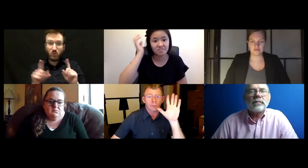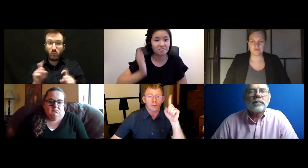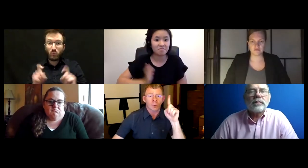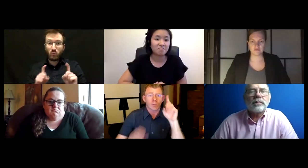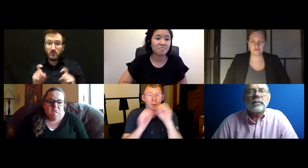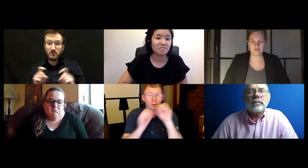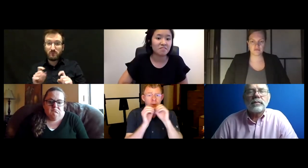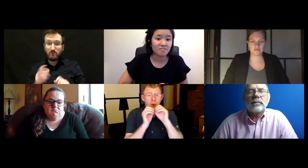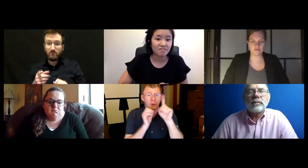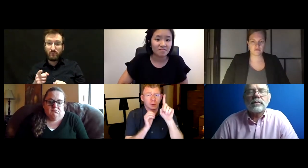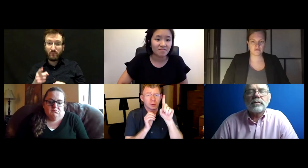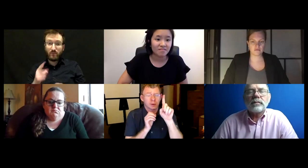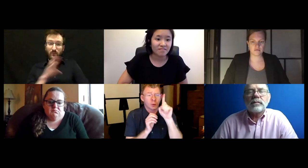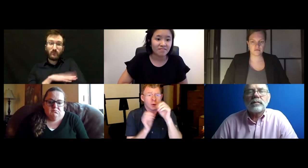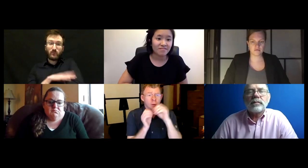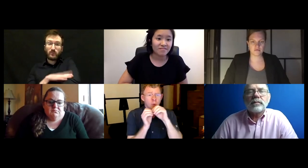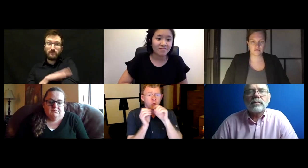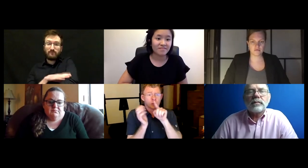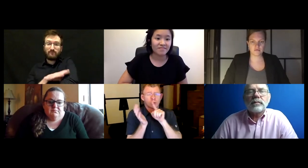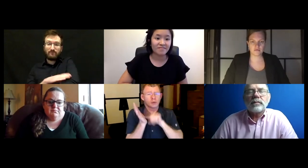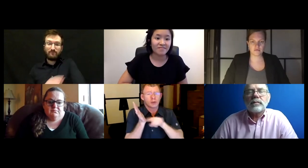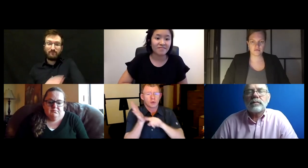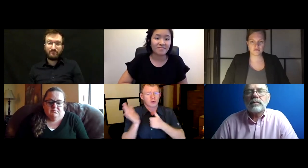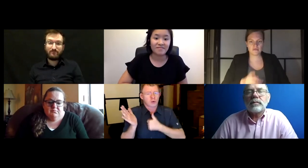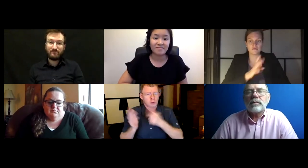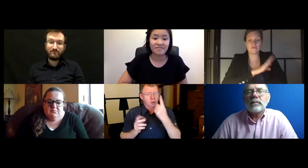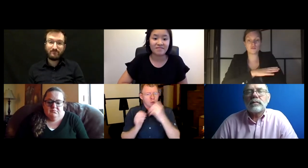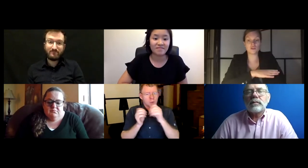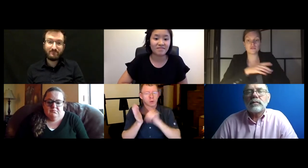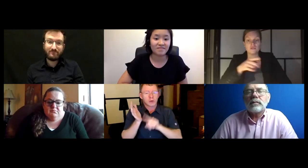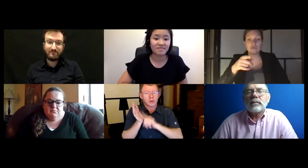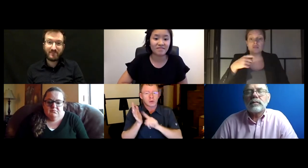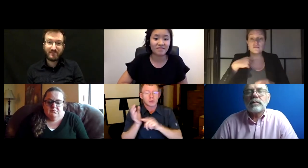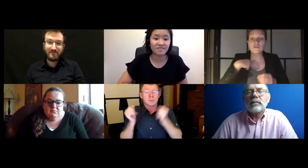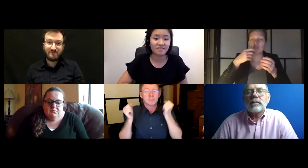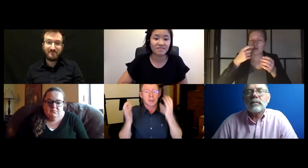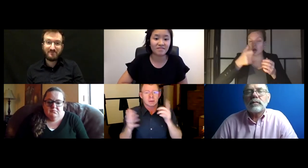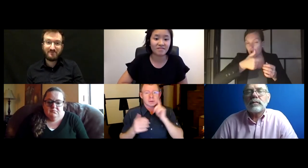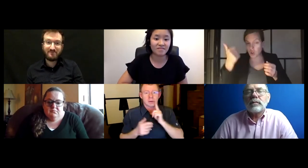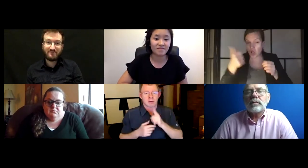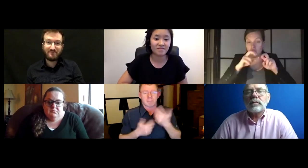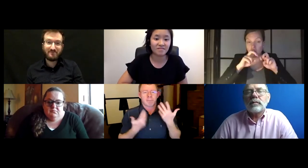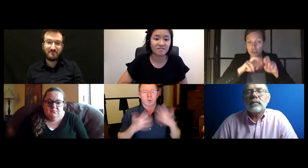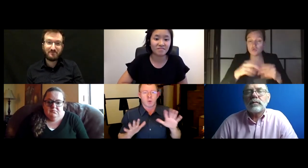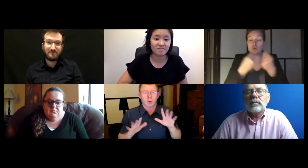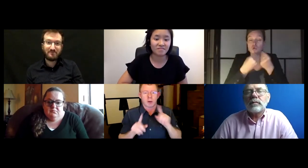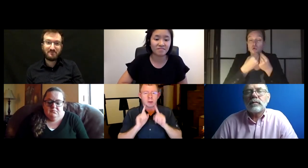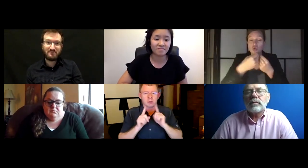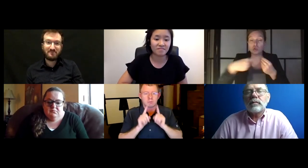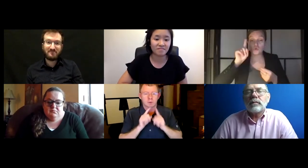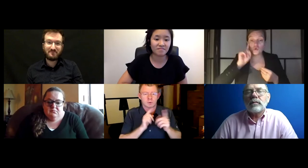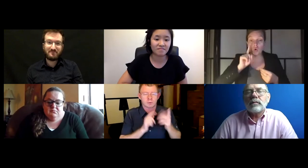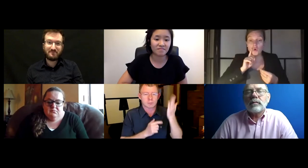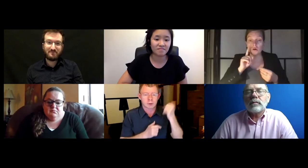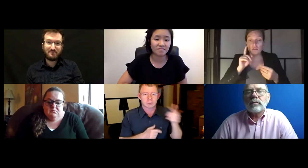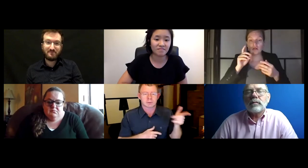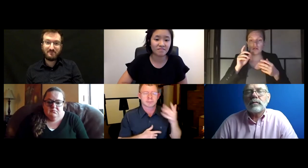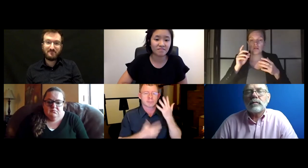Anybody else? Any more questions? Oh, Bruce? Well, sorry, just one other thing that research found.